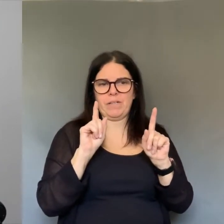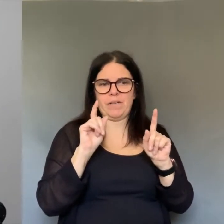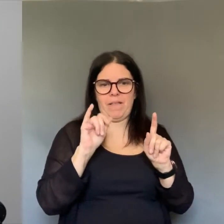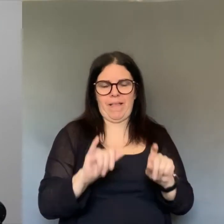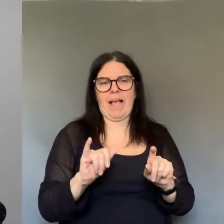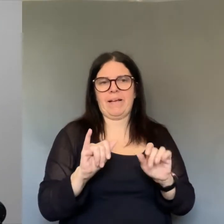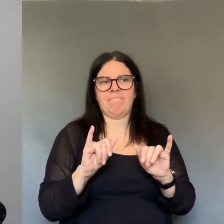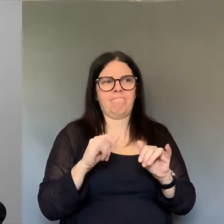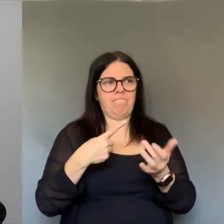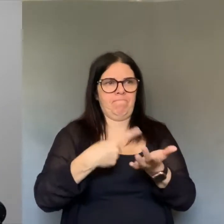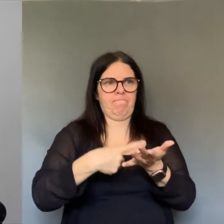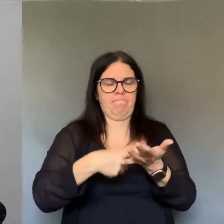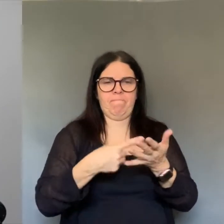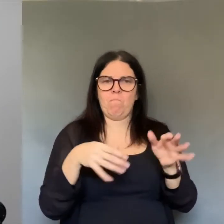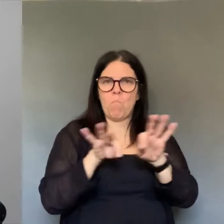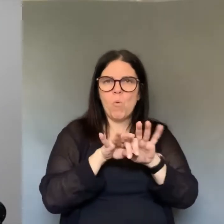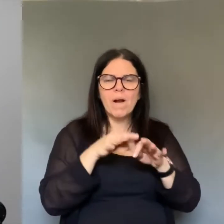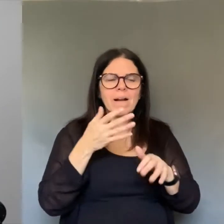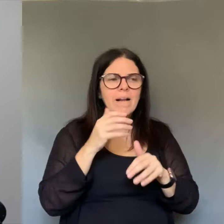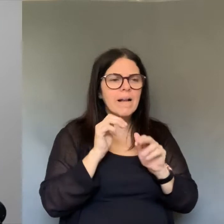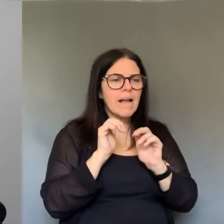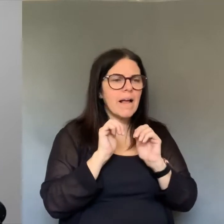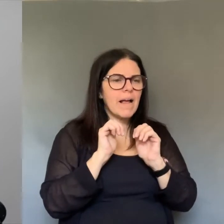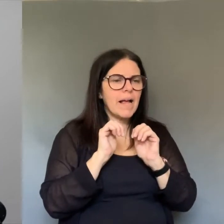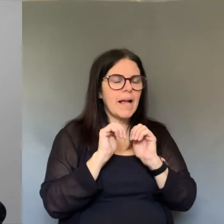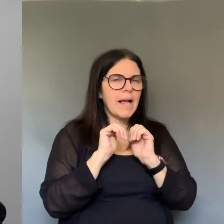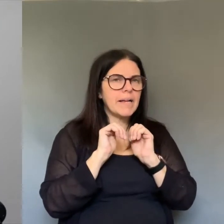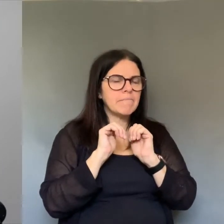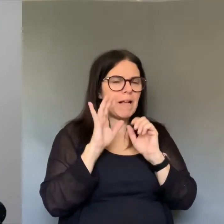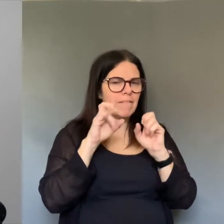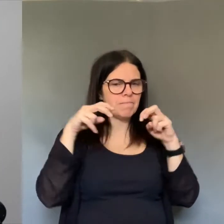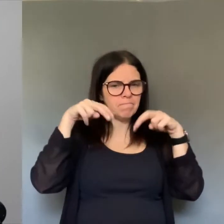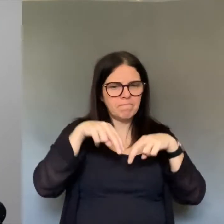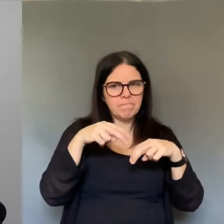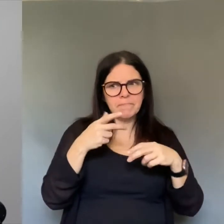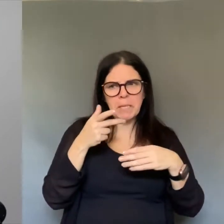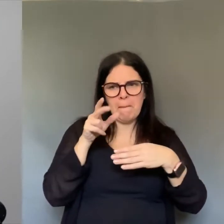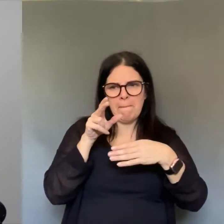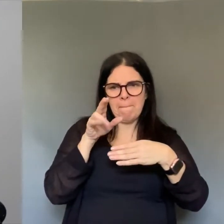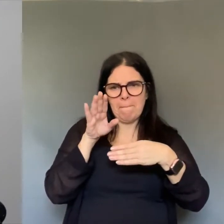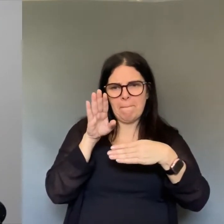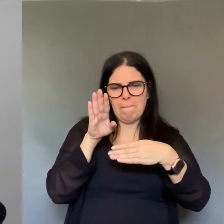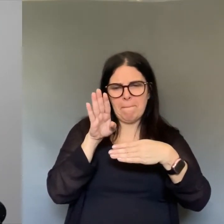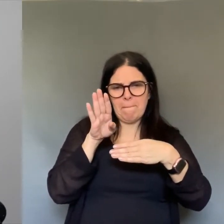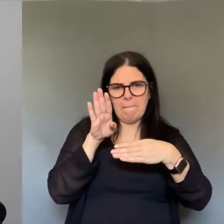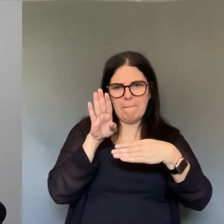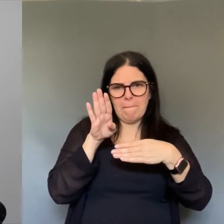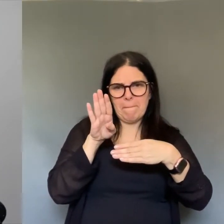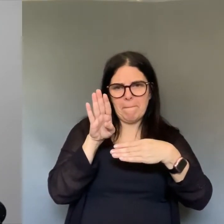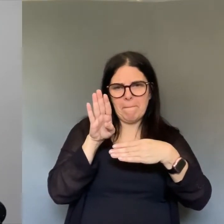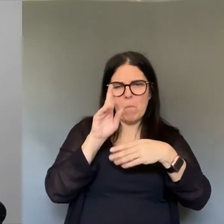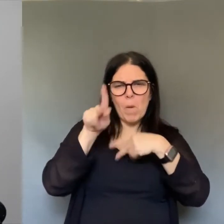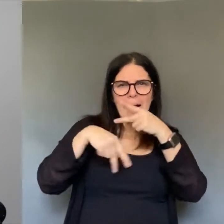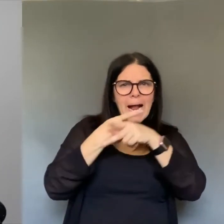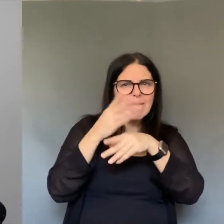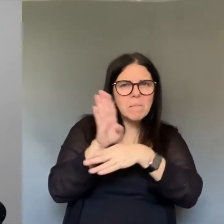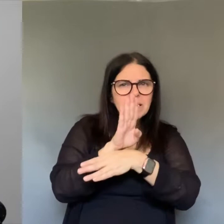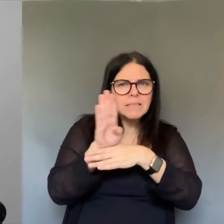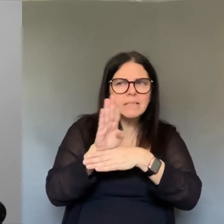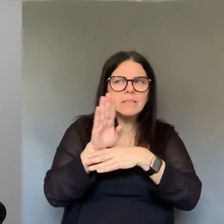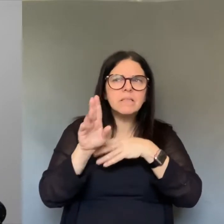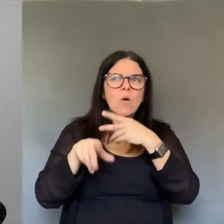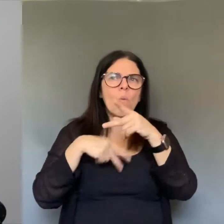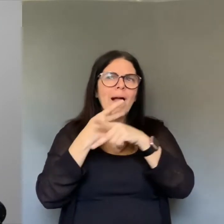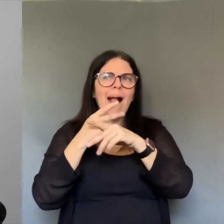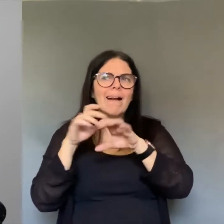this stage. But we have to be careful, and I think that's where these conversations need. And having a good framework